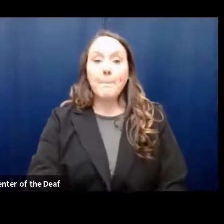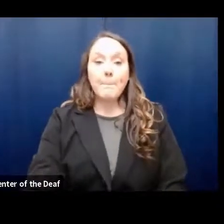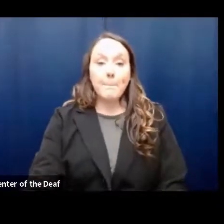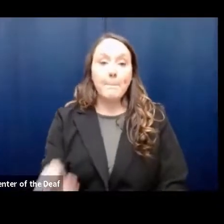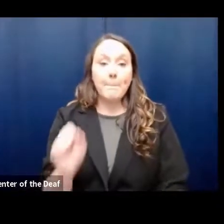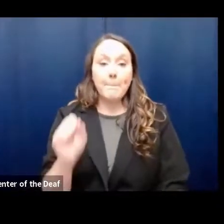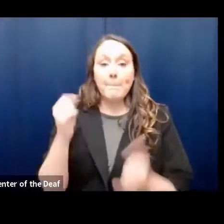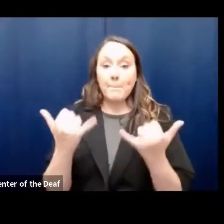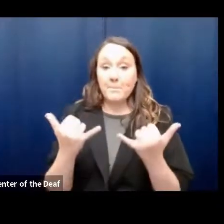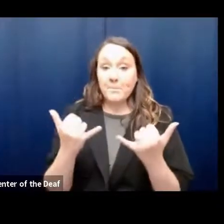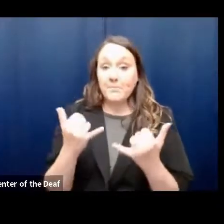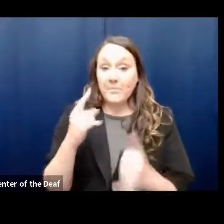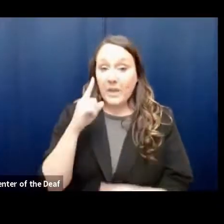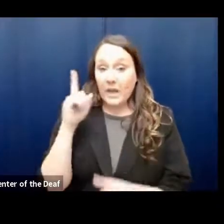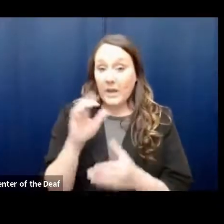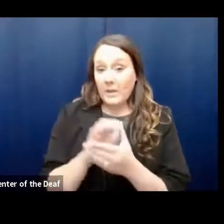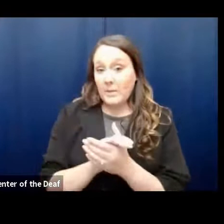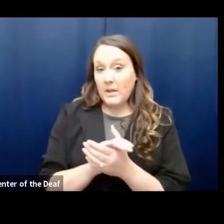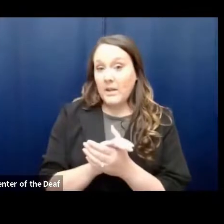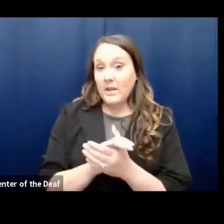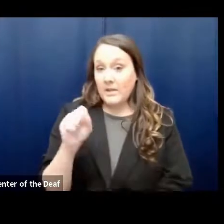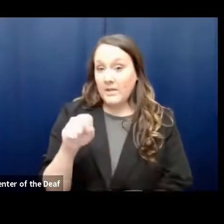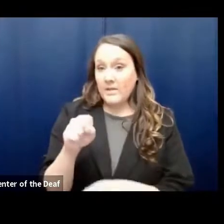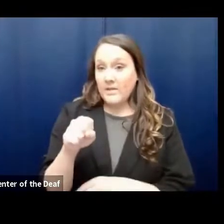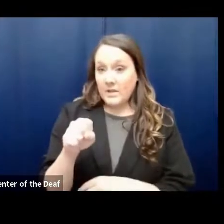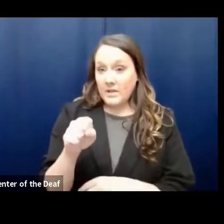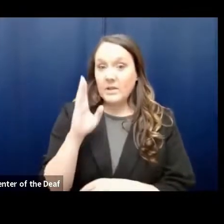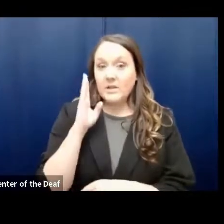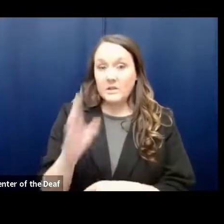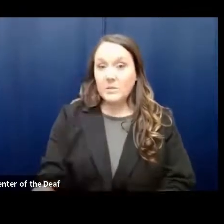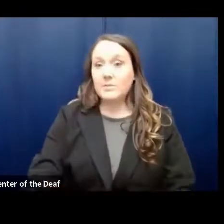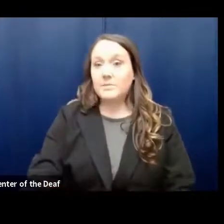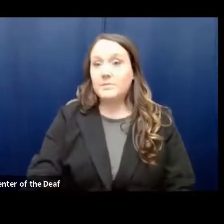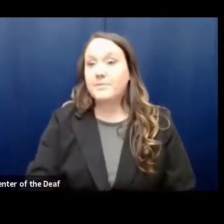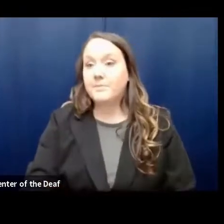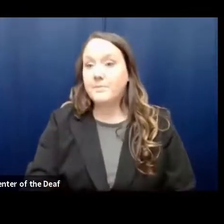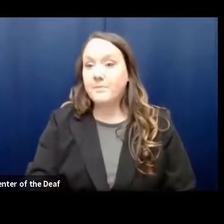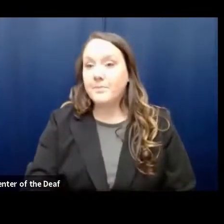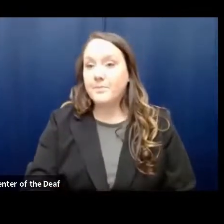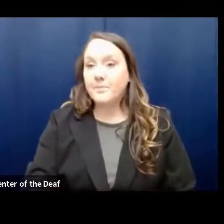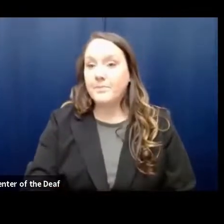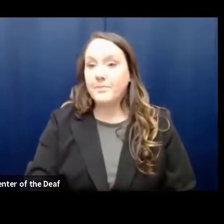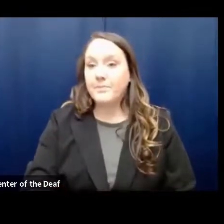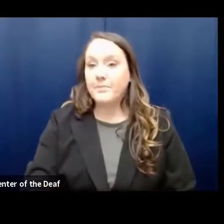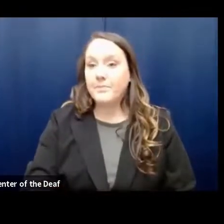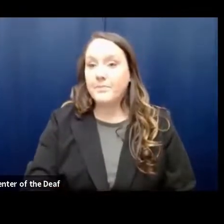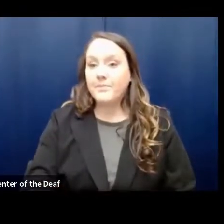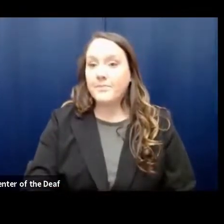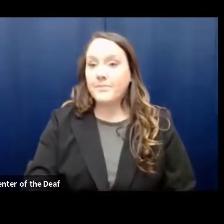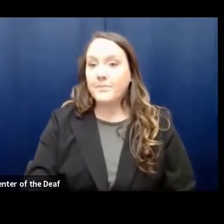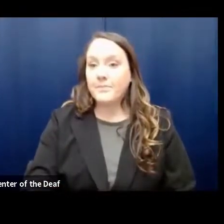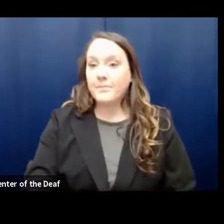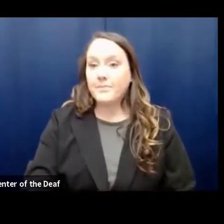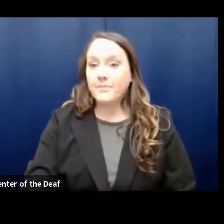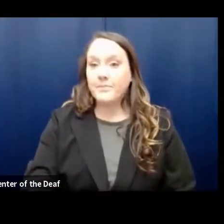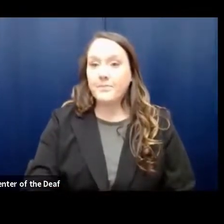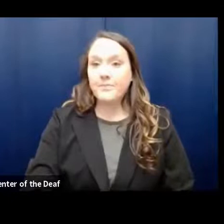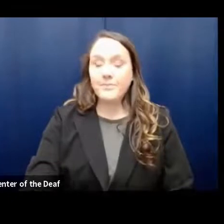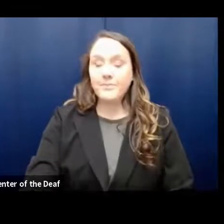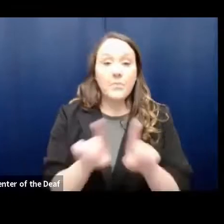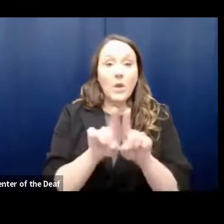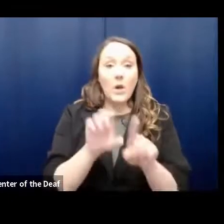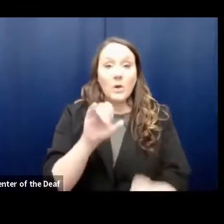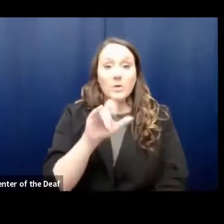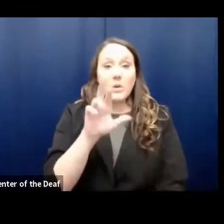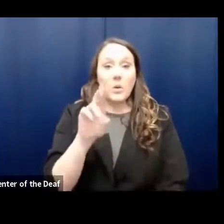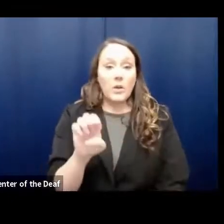At this time, I believe that stands, that will be the board's decision. Also from Claire with WUOT, why isn't the death